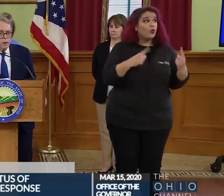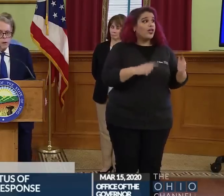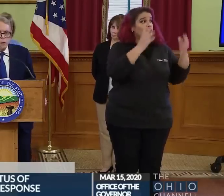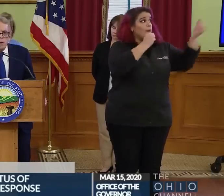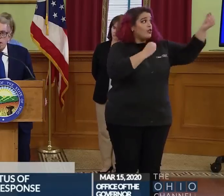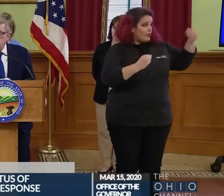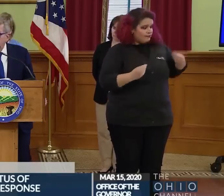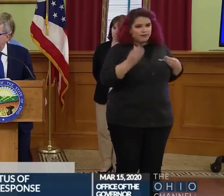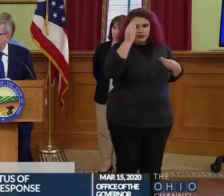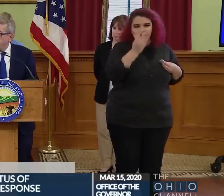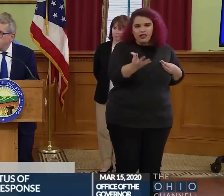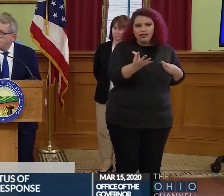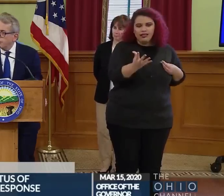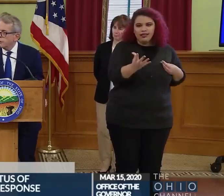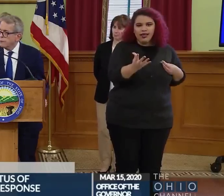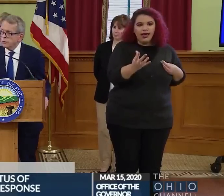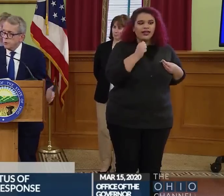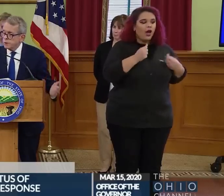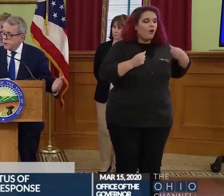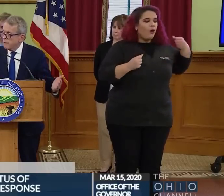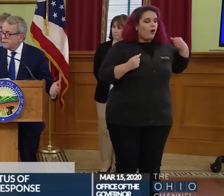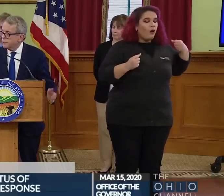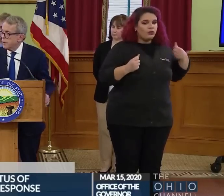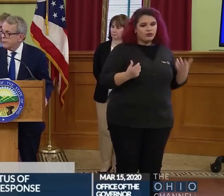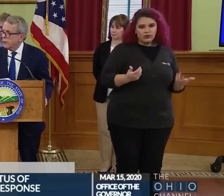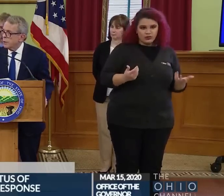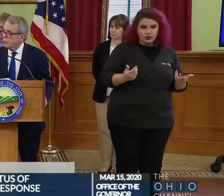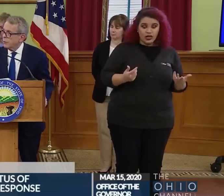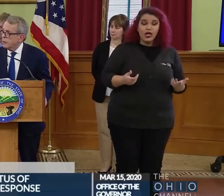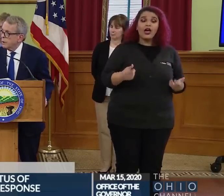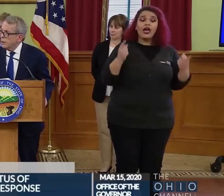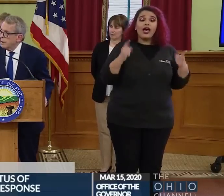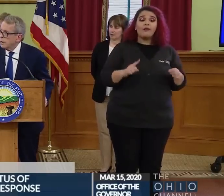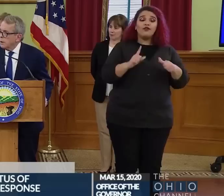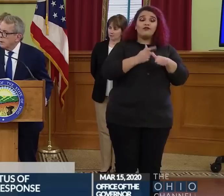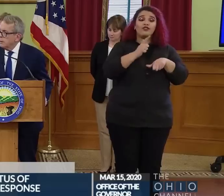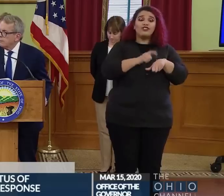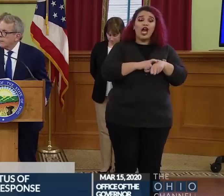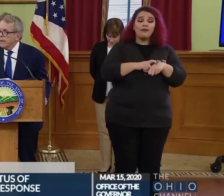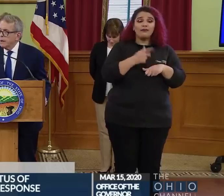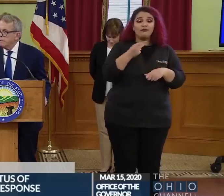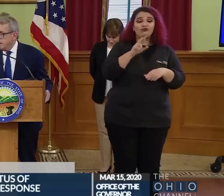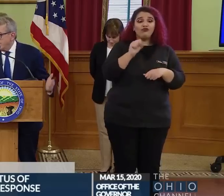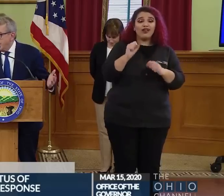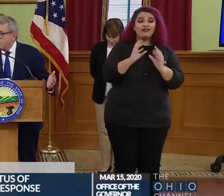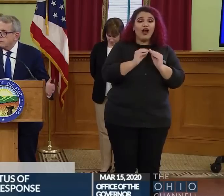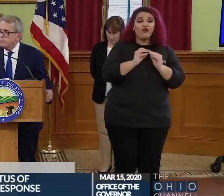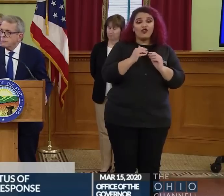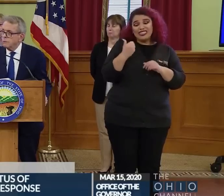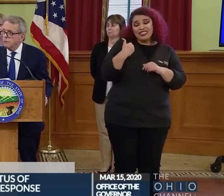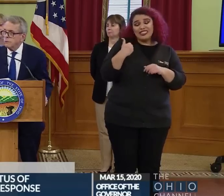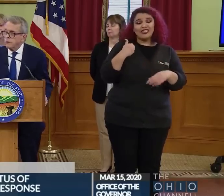made when we held our first press conference about the Arnold, and made